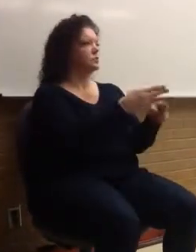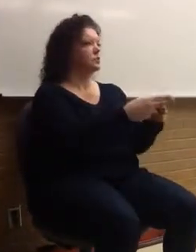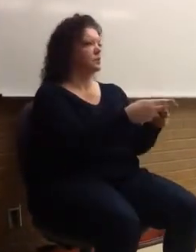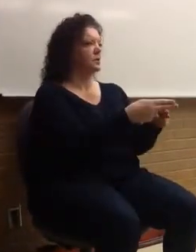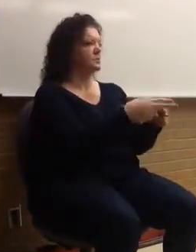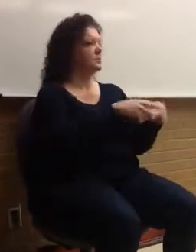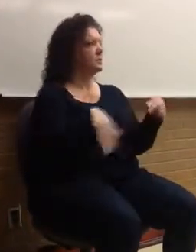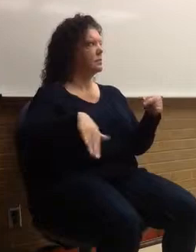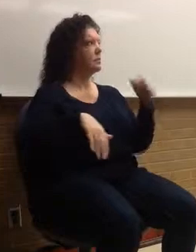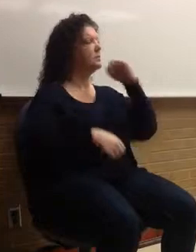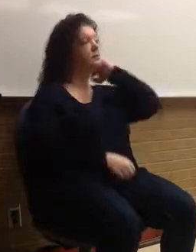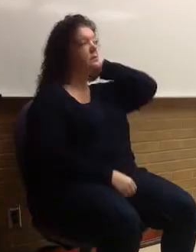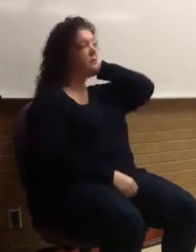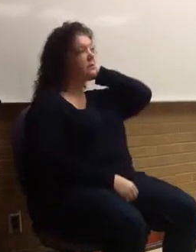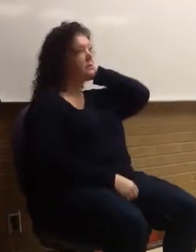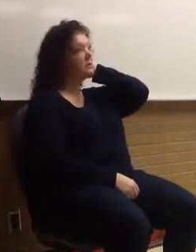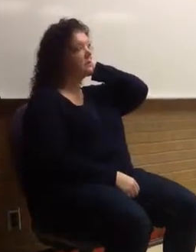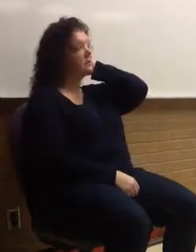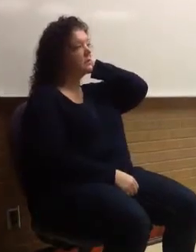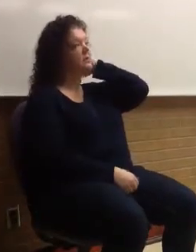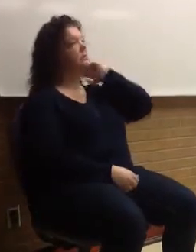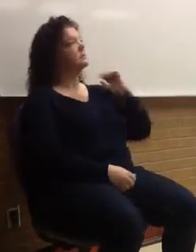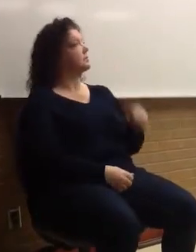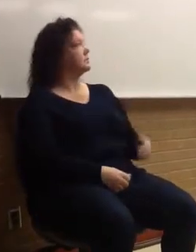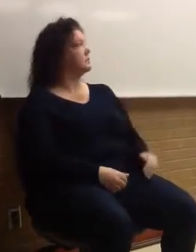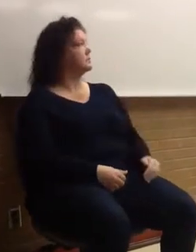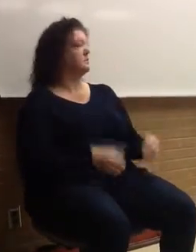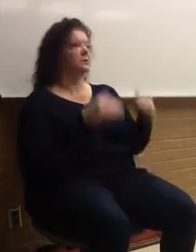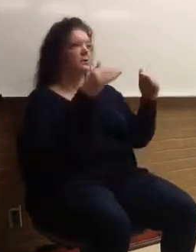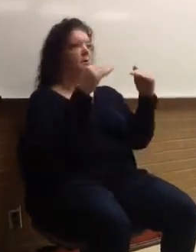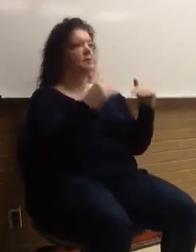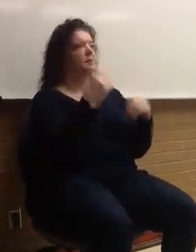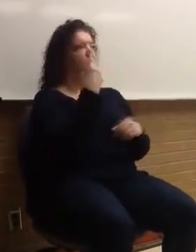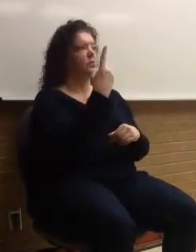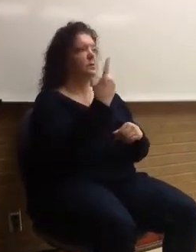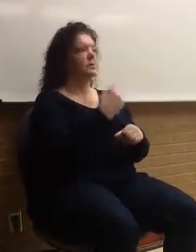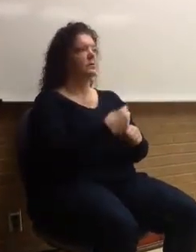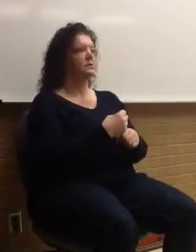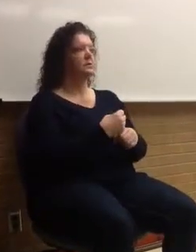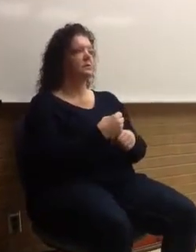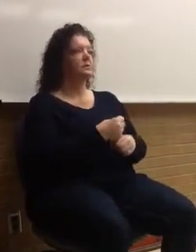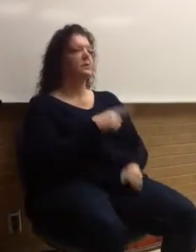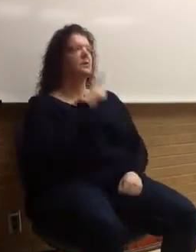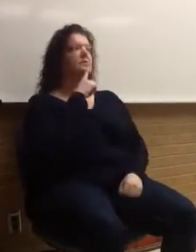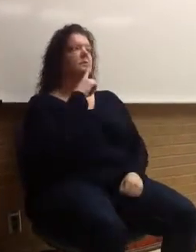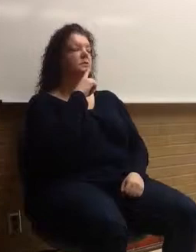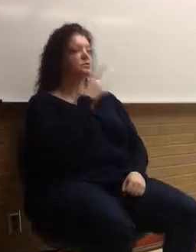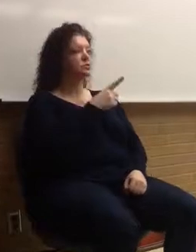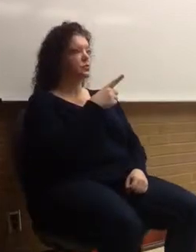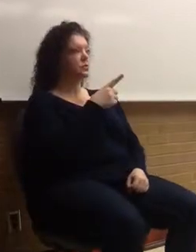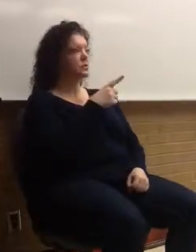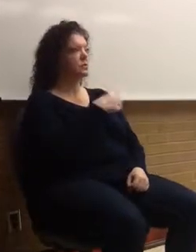Okay, are you ready? Step number 1. Make sure the